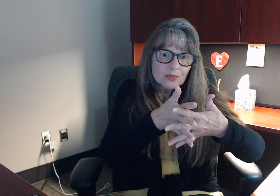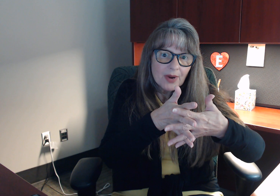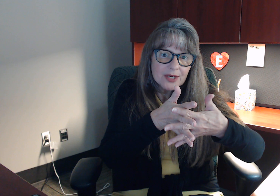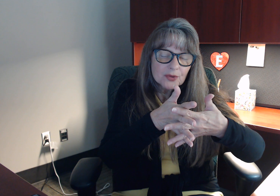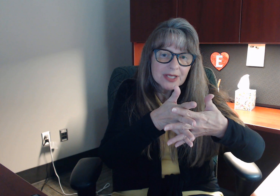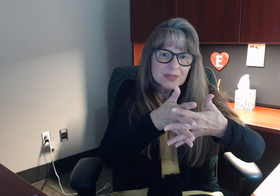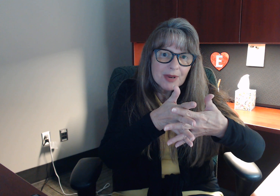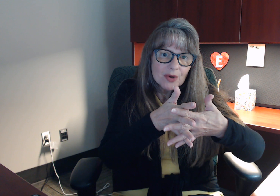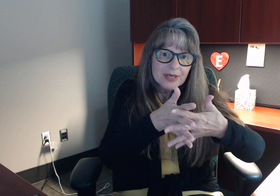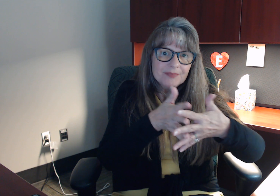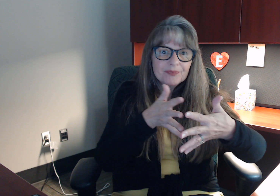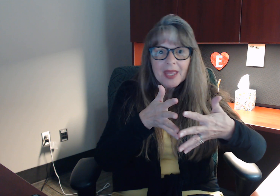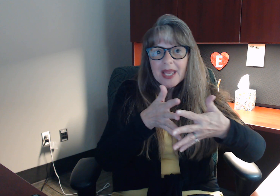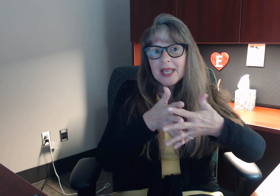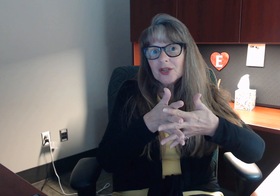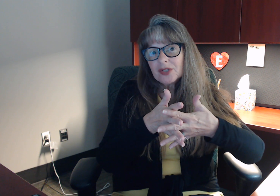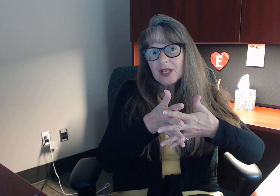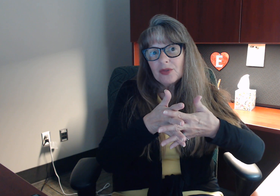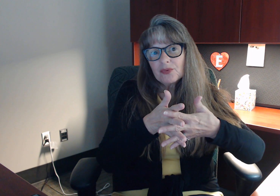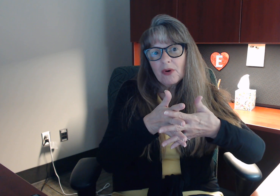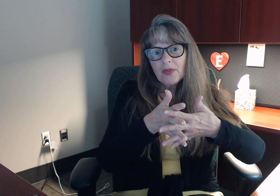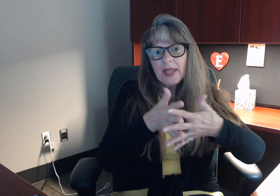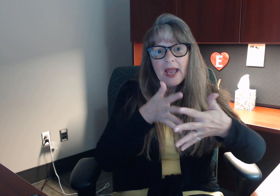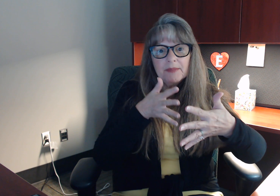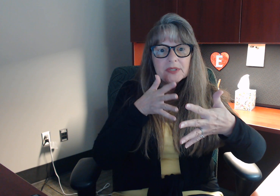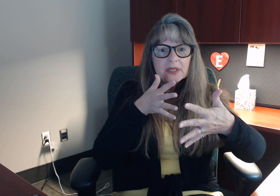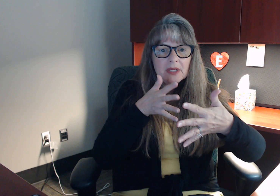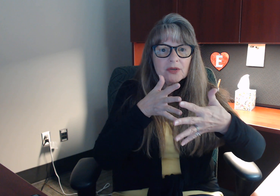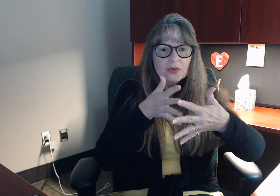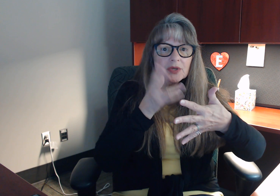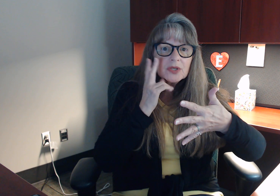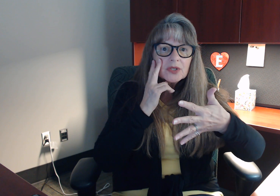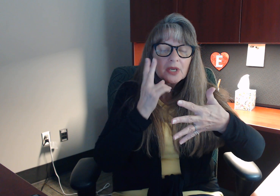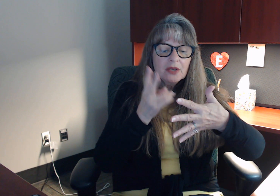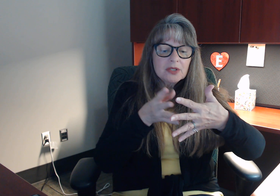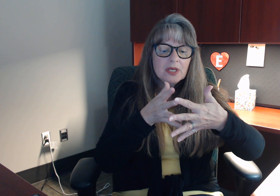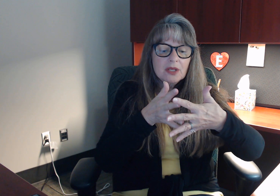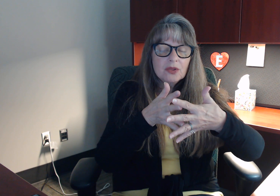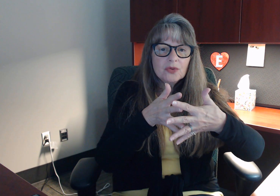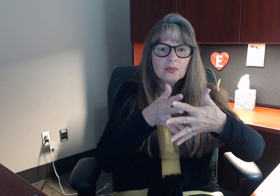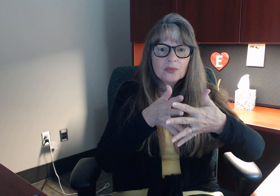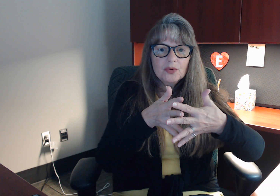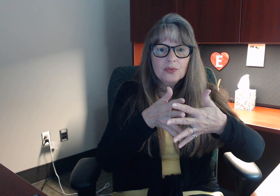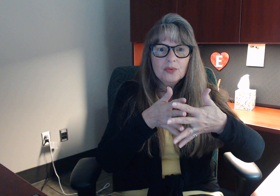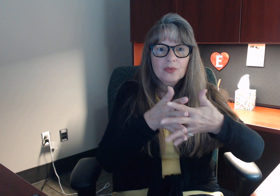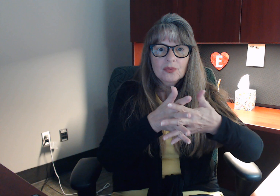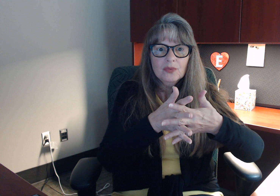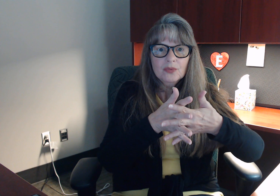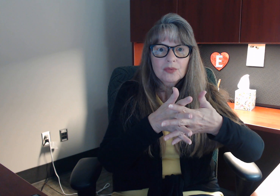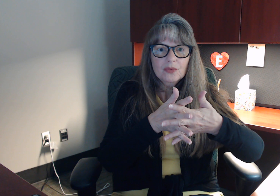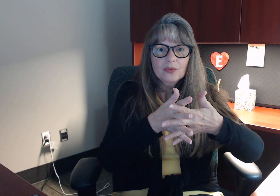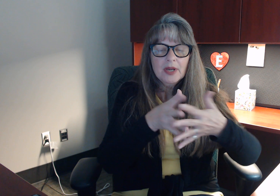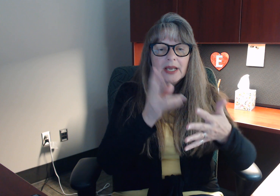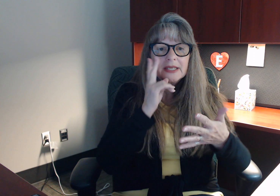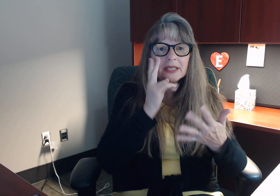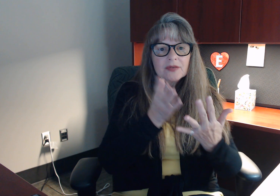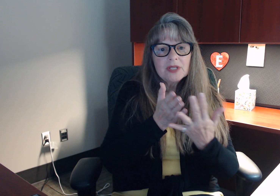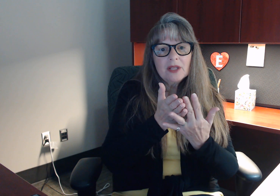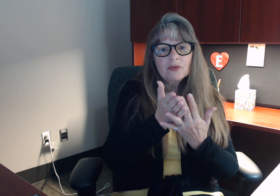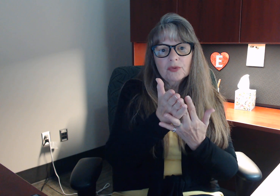right? Transparent is seeing through all the gaps. So this is see through. Instead of see through, you